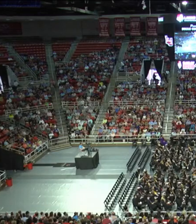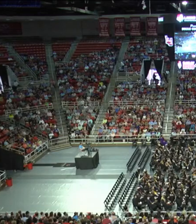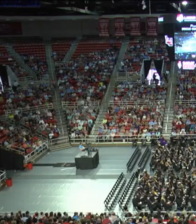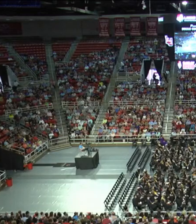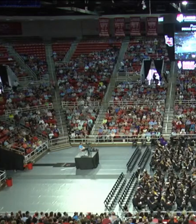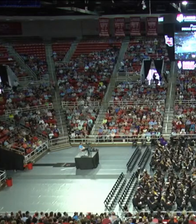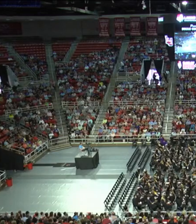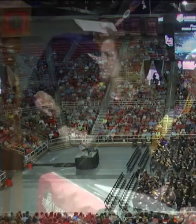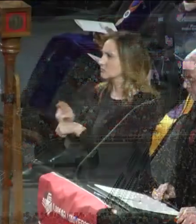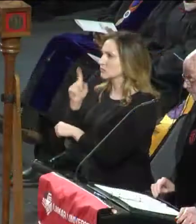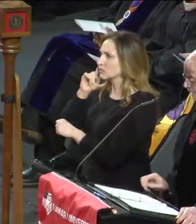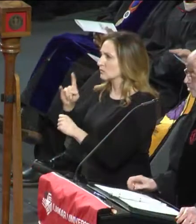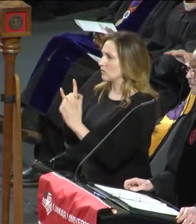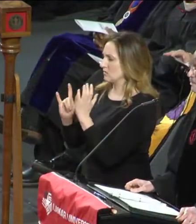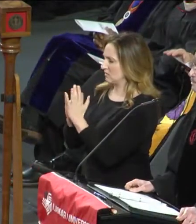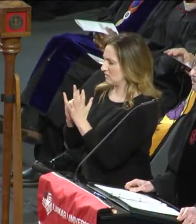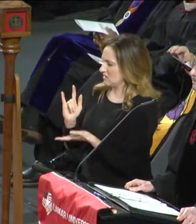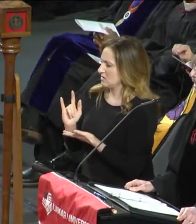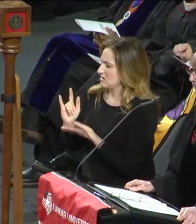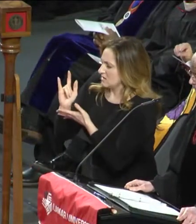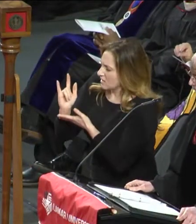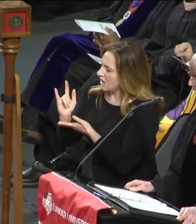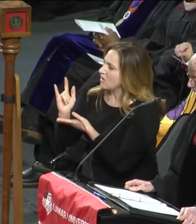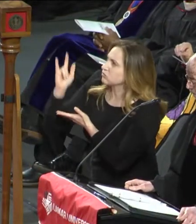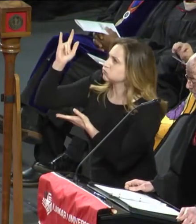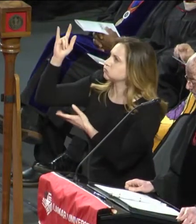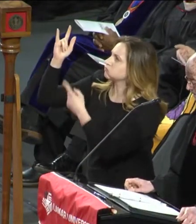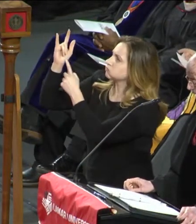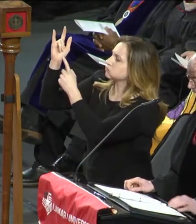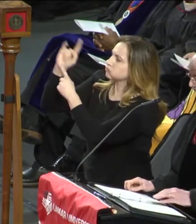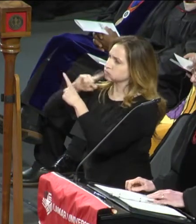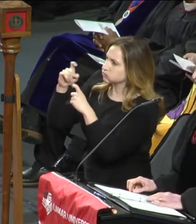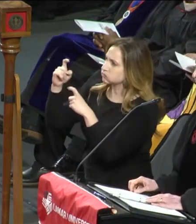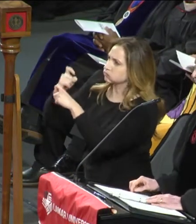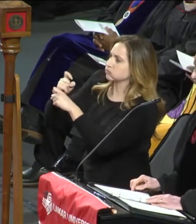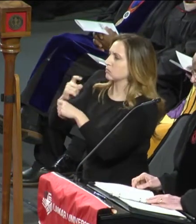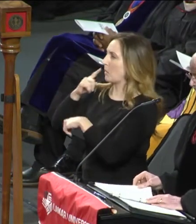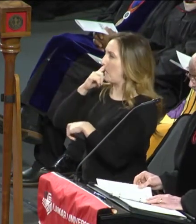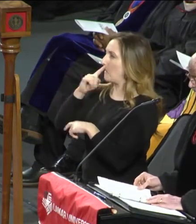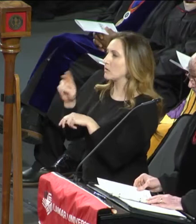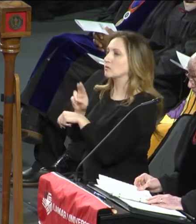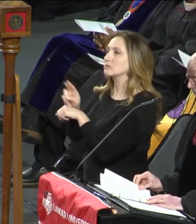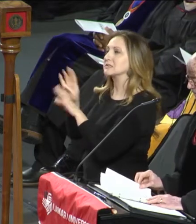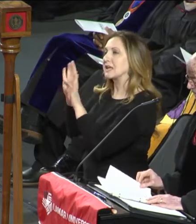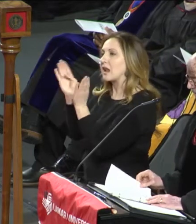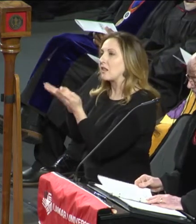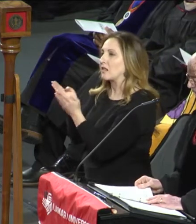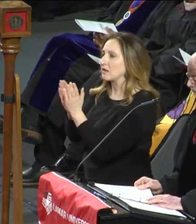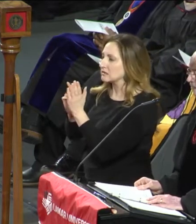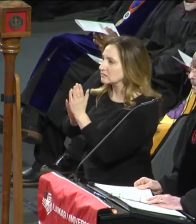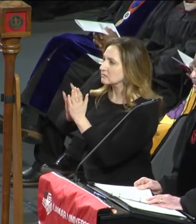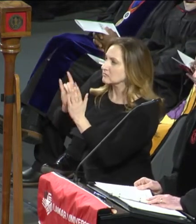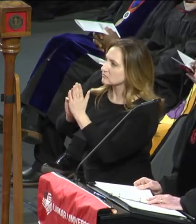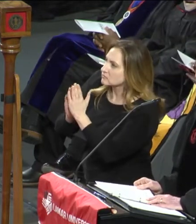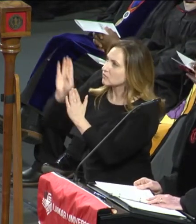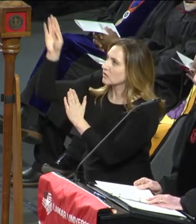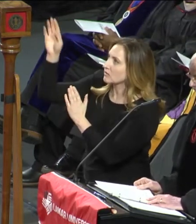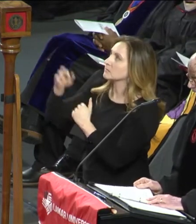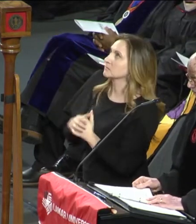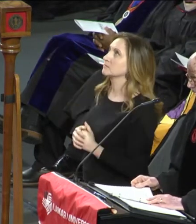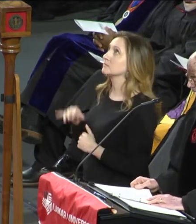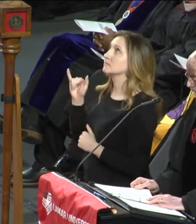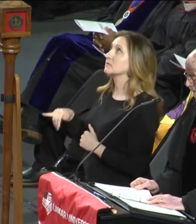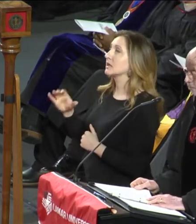that would be used to launch very expensive and very complex satellites for the United States Air Force. The company